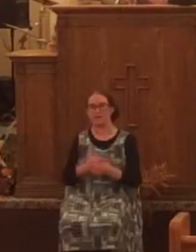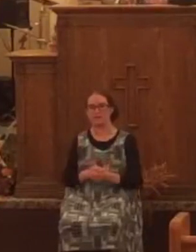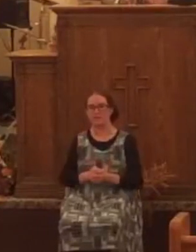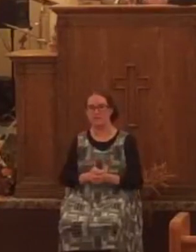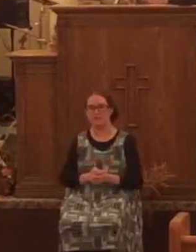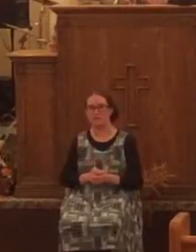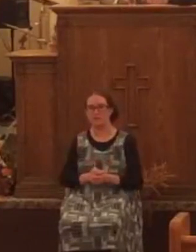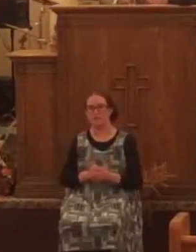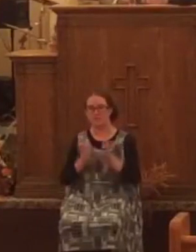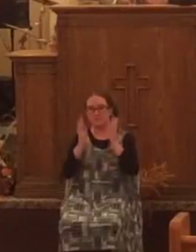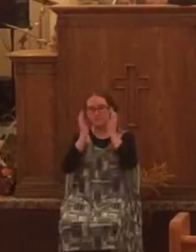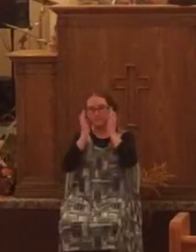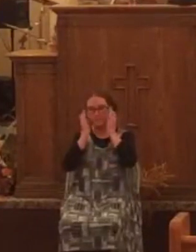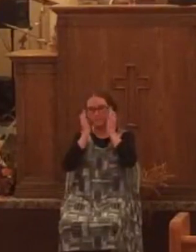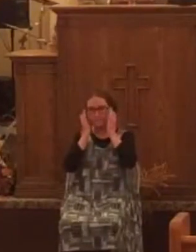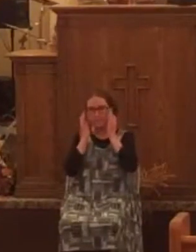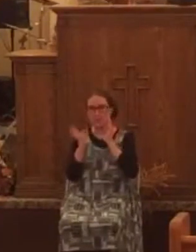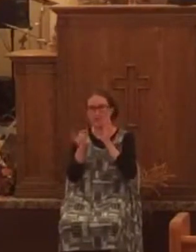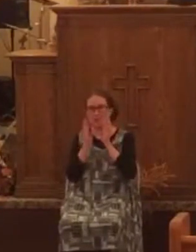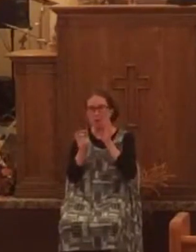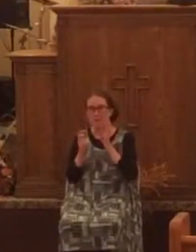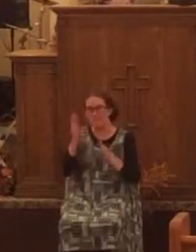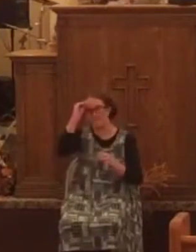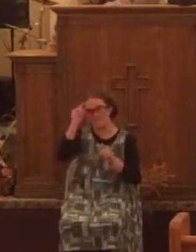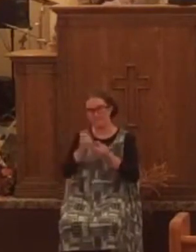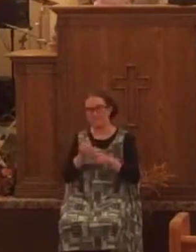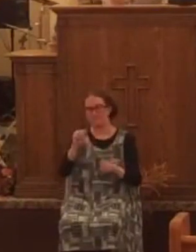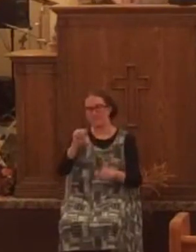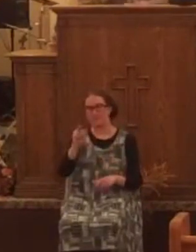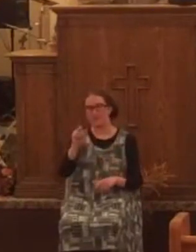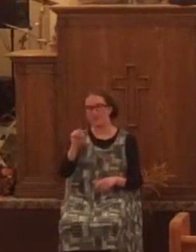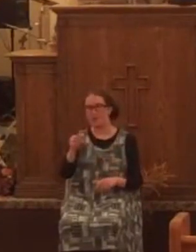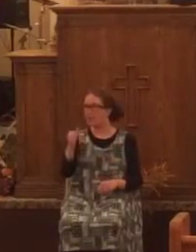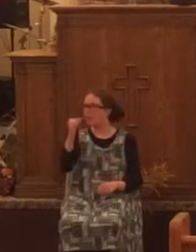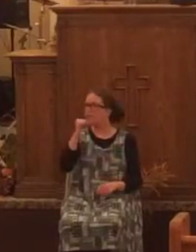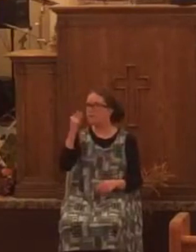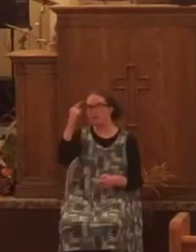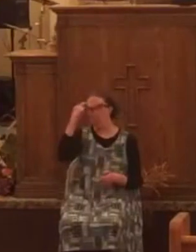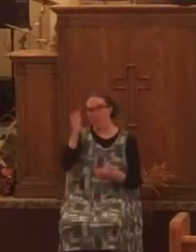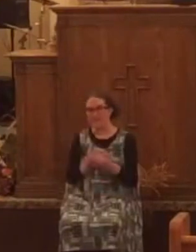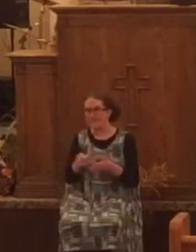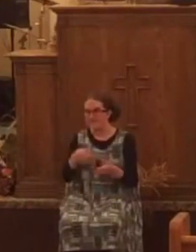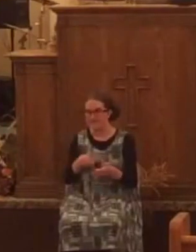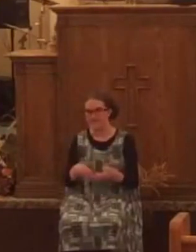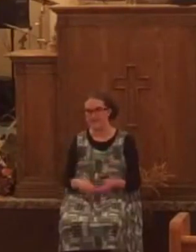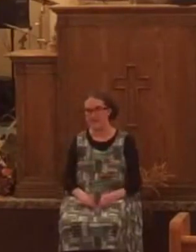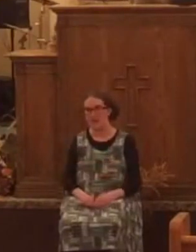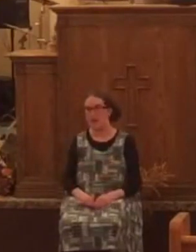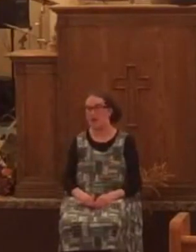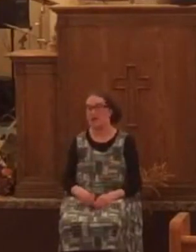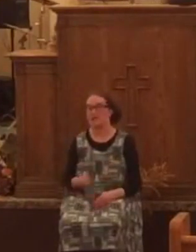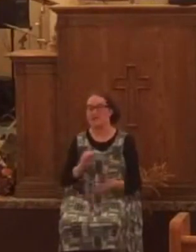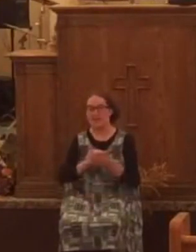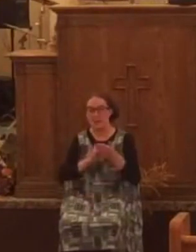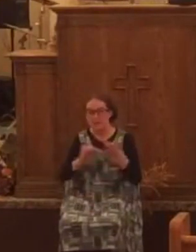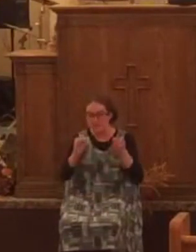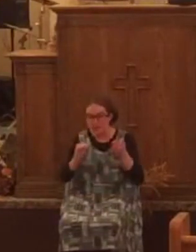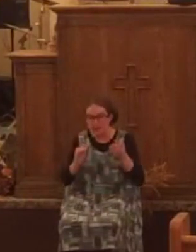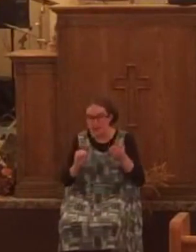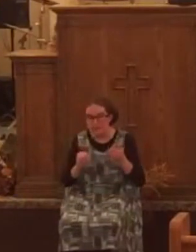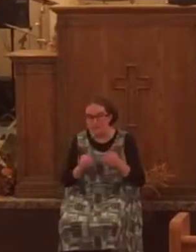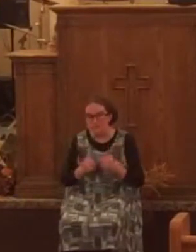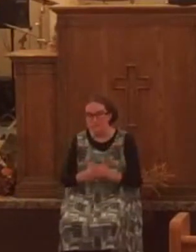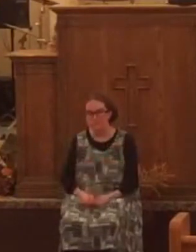sir. What are you talking about, brother? Music? We don't believe in dancing. I beg your pardon. Amen. Yes, sir.